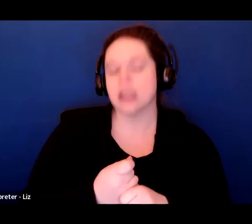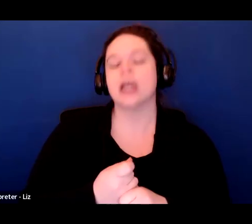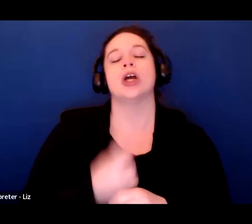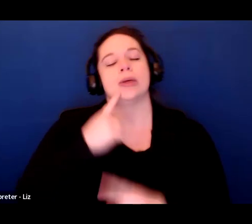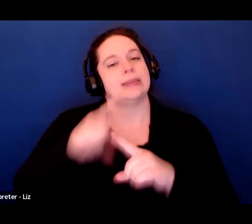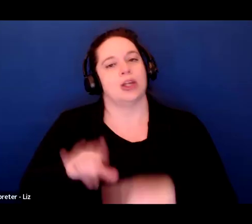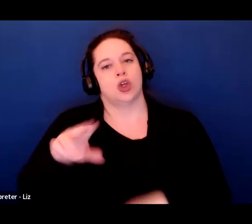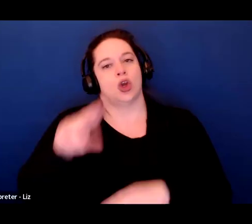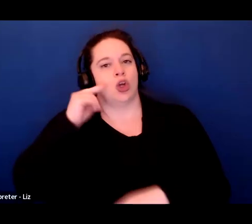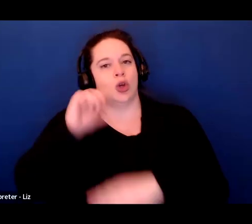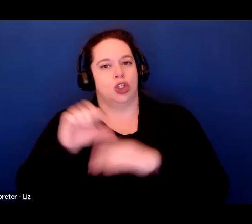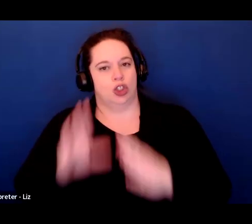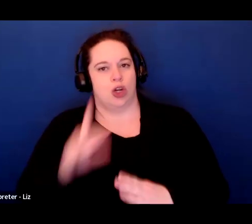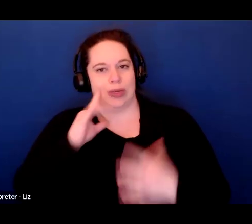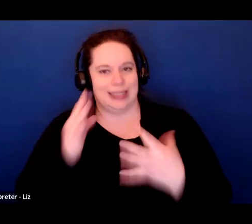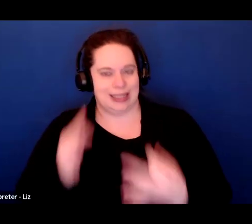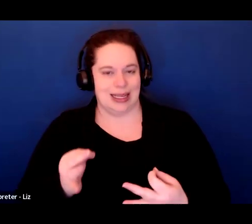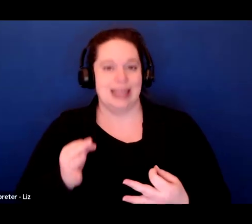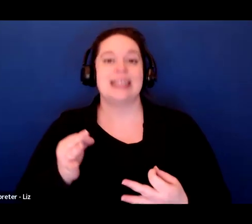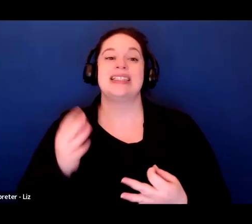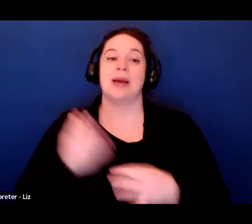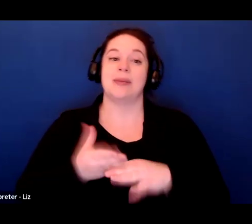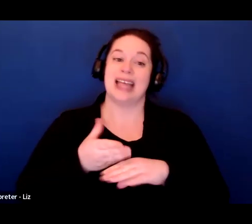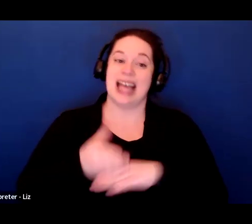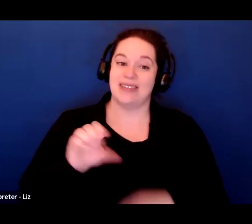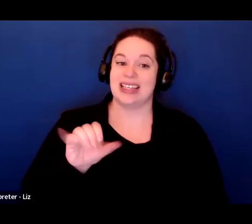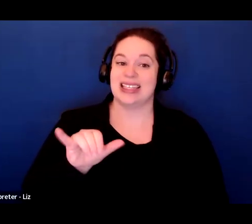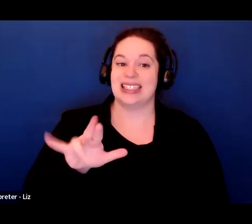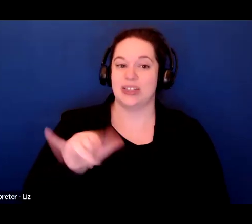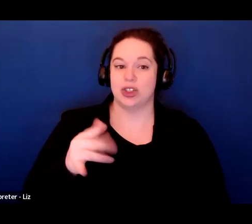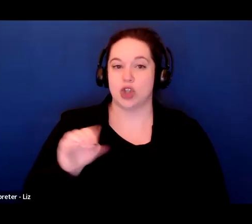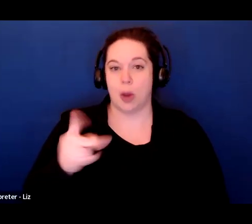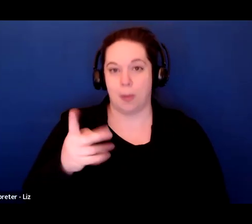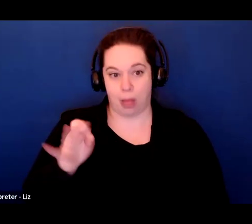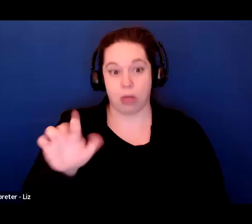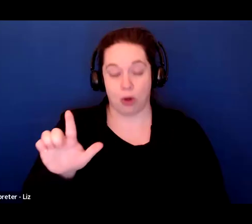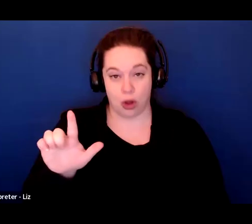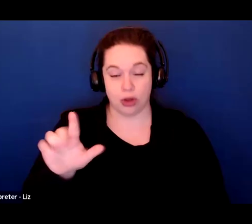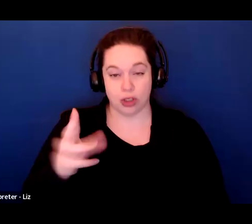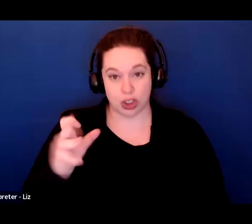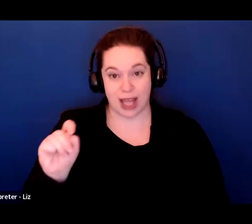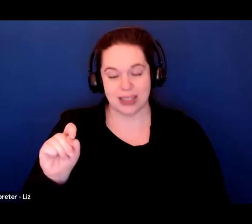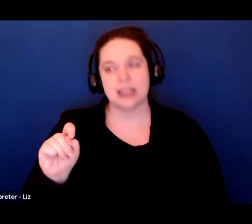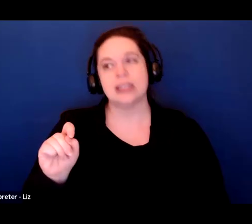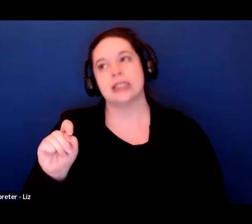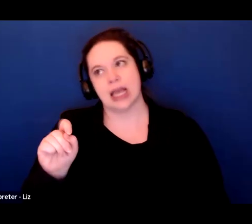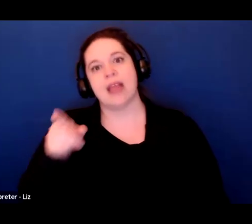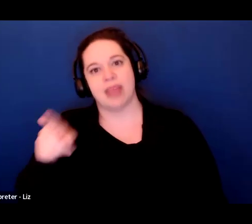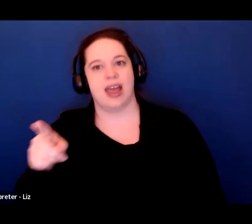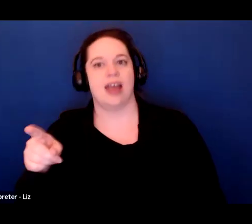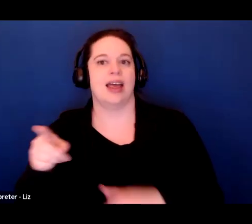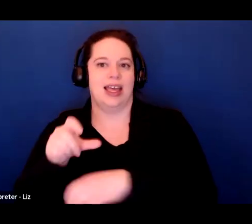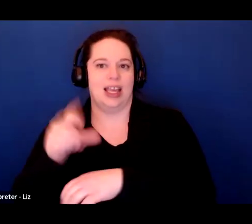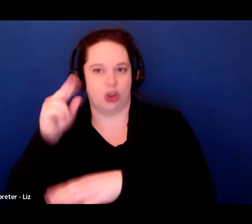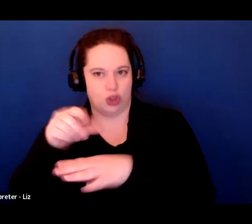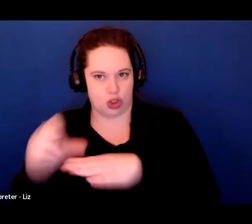determine. Sometimes they do the post-operative follow-up and then they refer you back to your regular doctor,